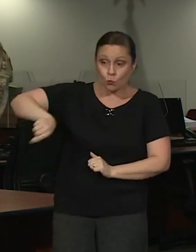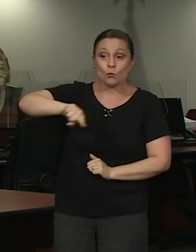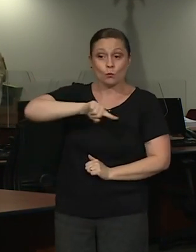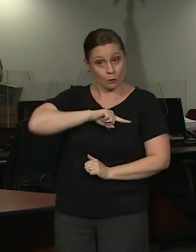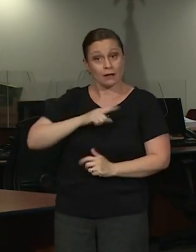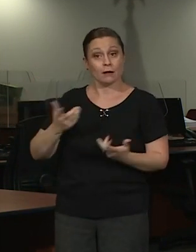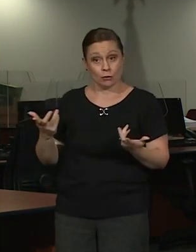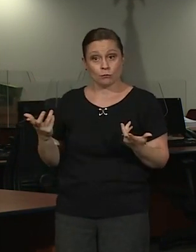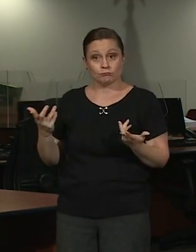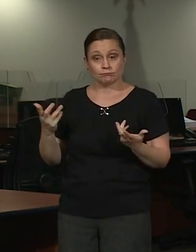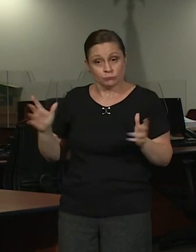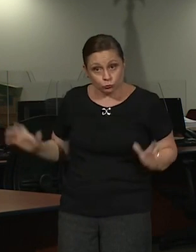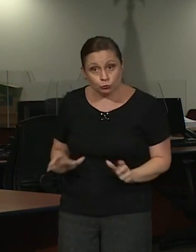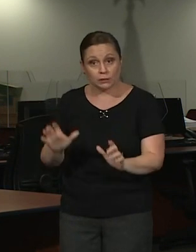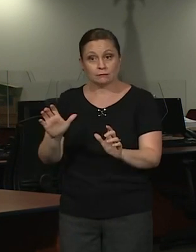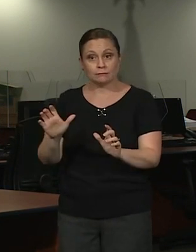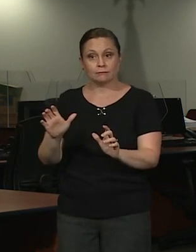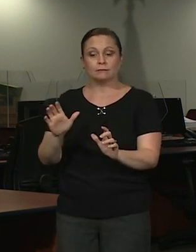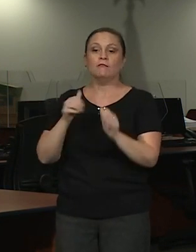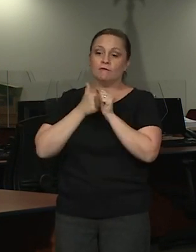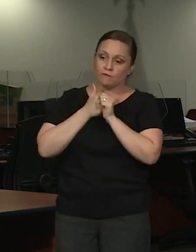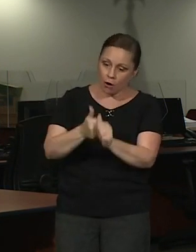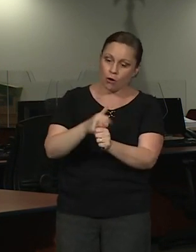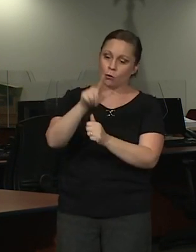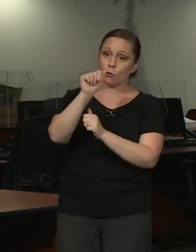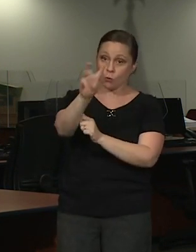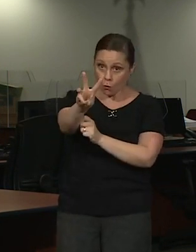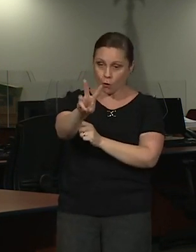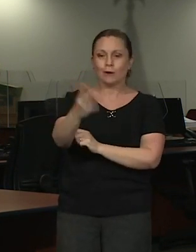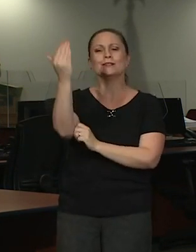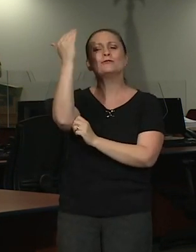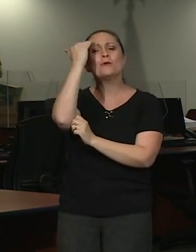that we know will work if people will only